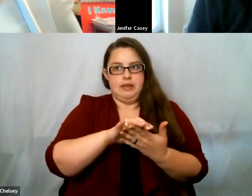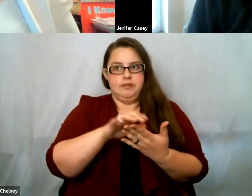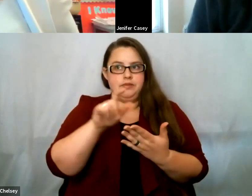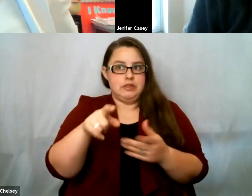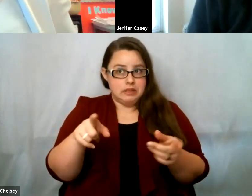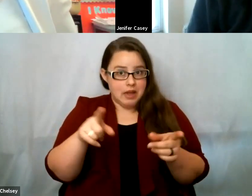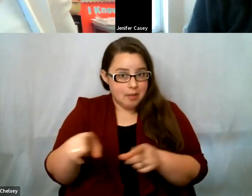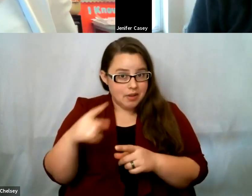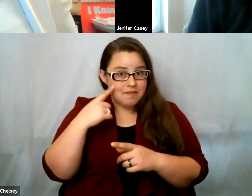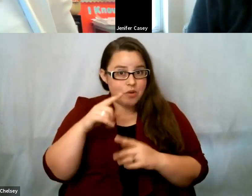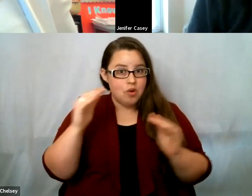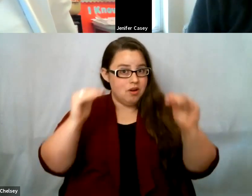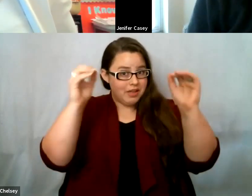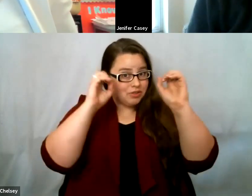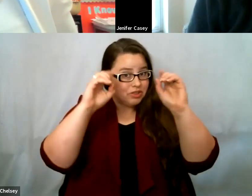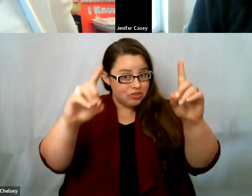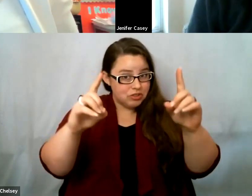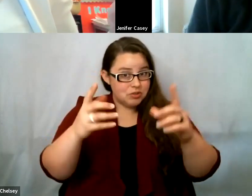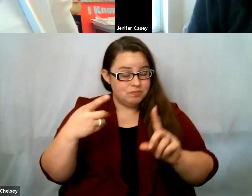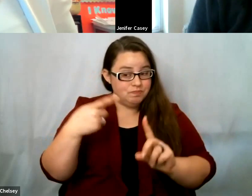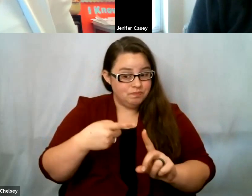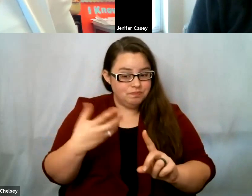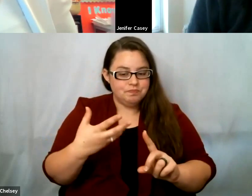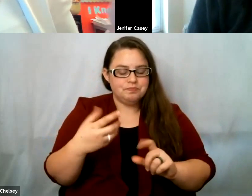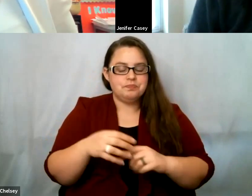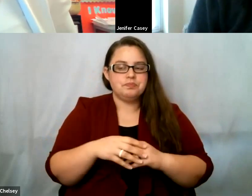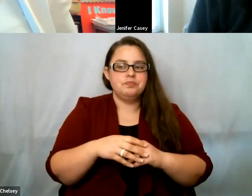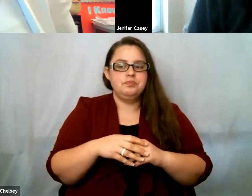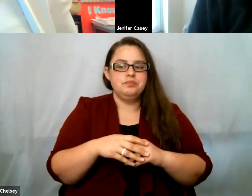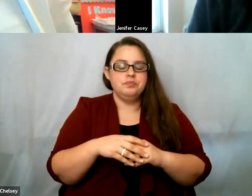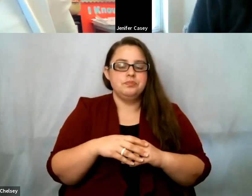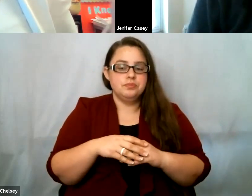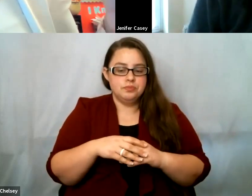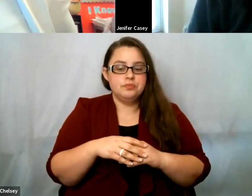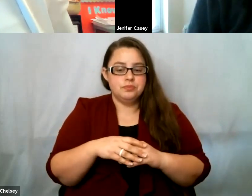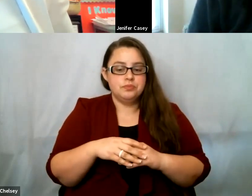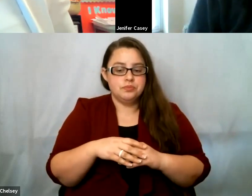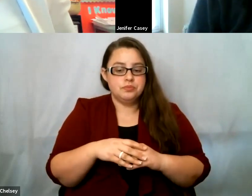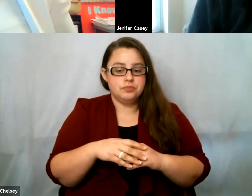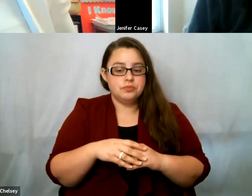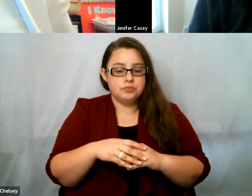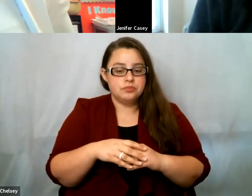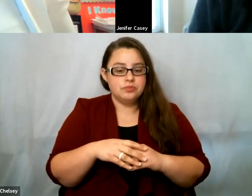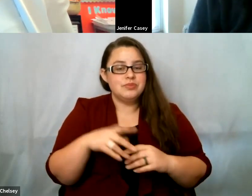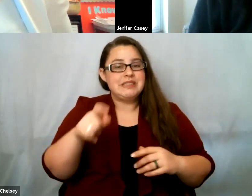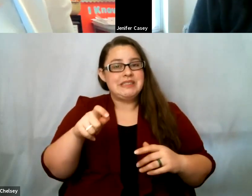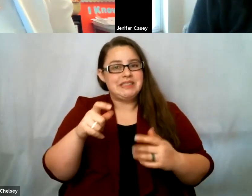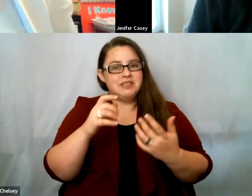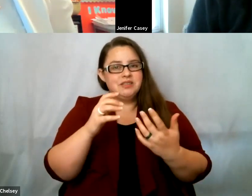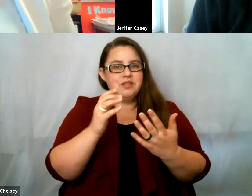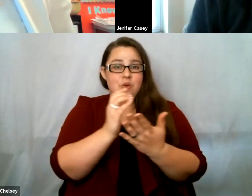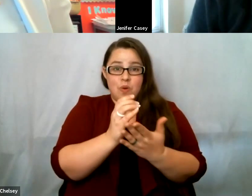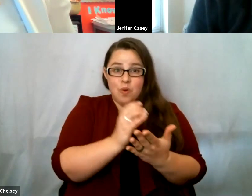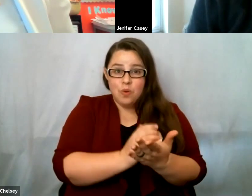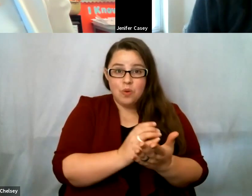happen in higher ed is that there needs to be a course,